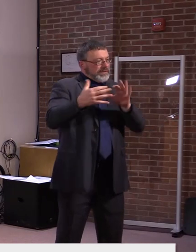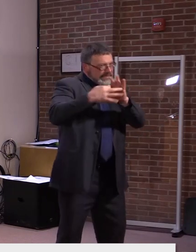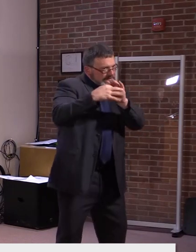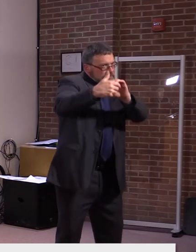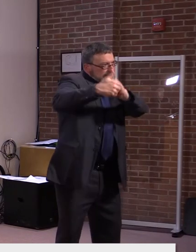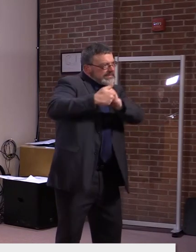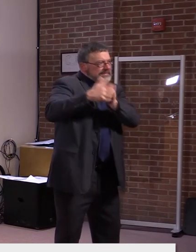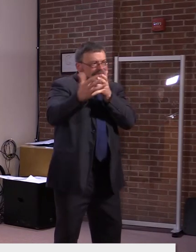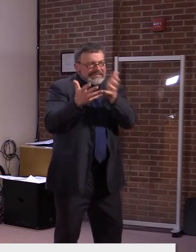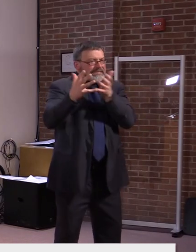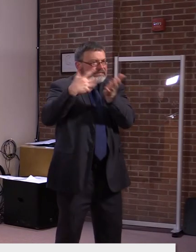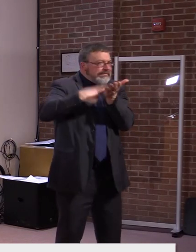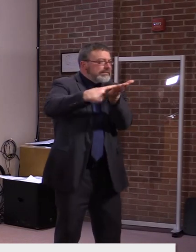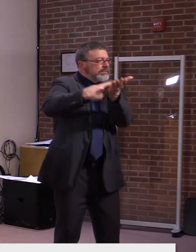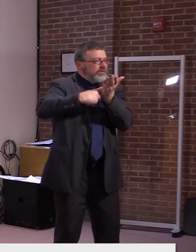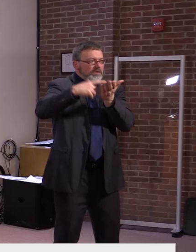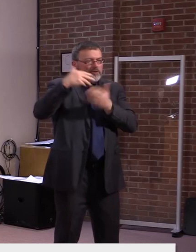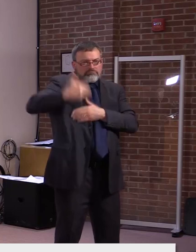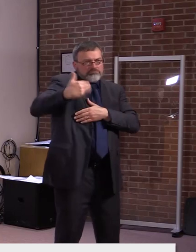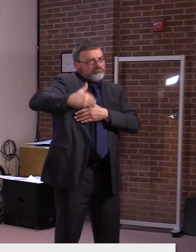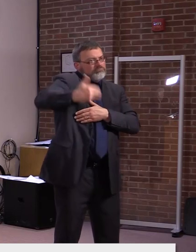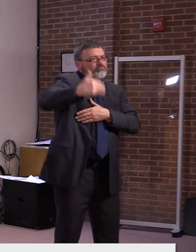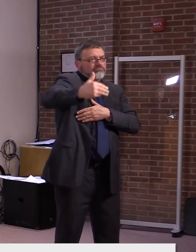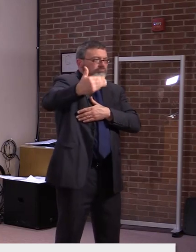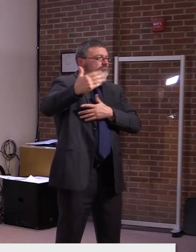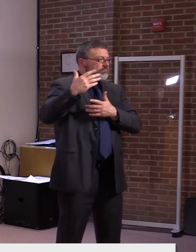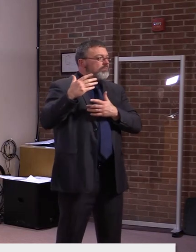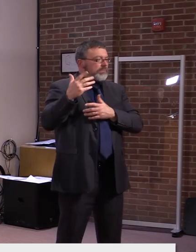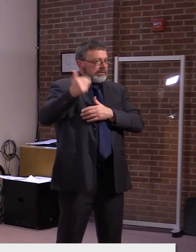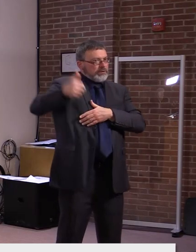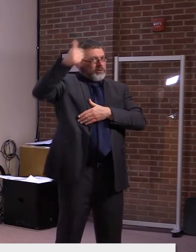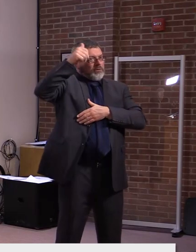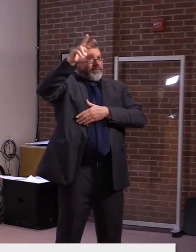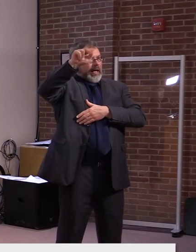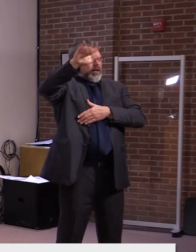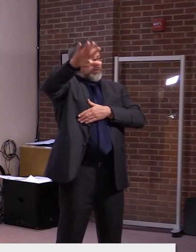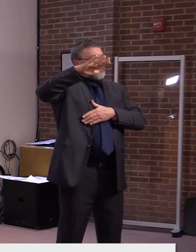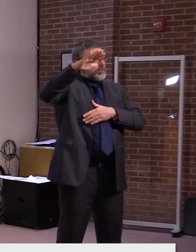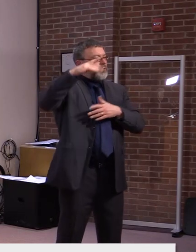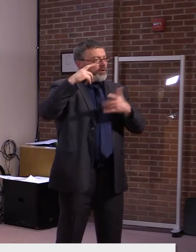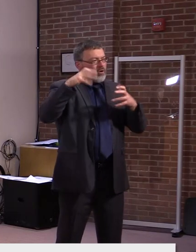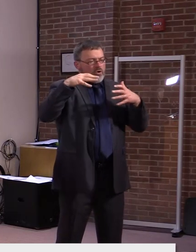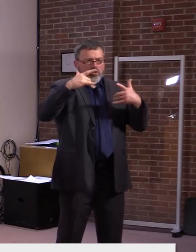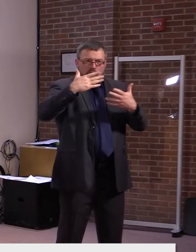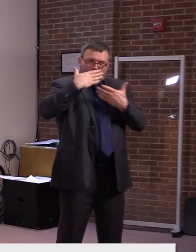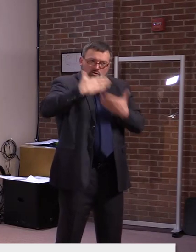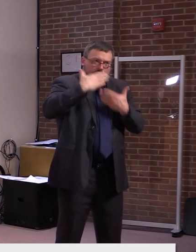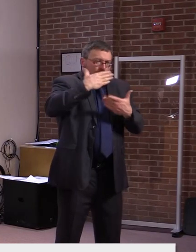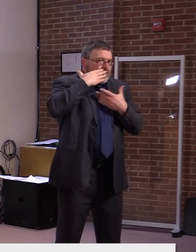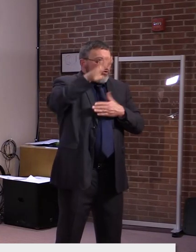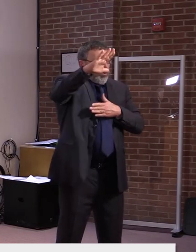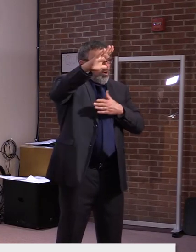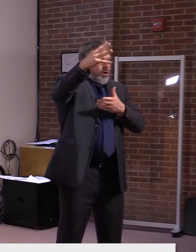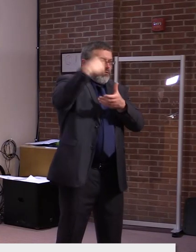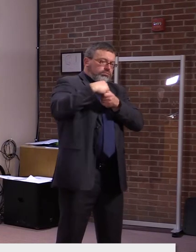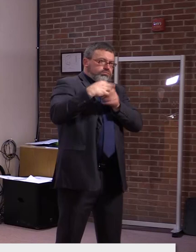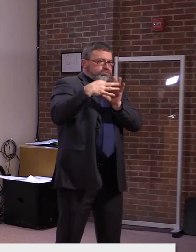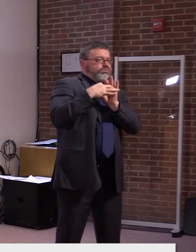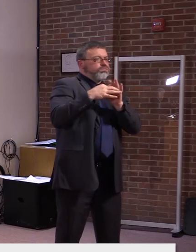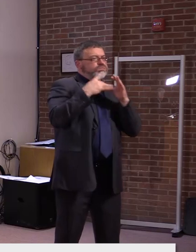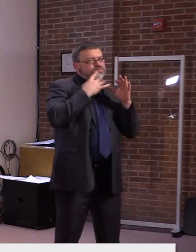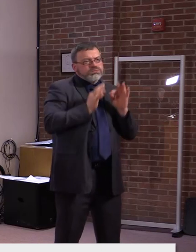I really want to just thank the VA for all their cooperation and what they've done